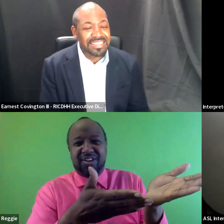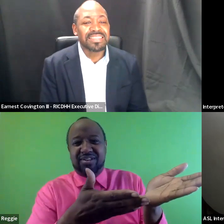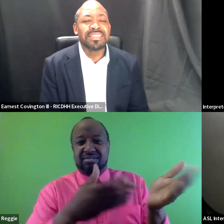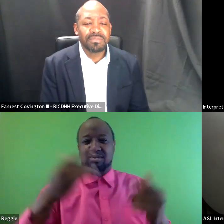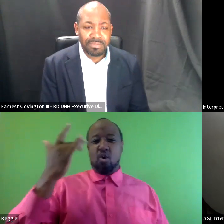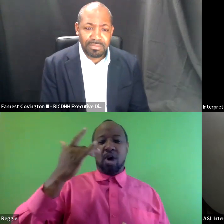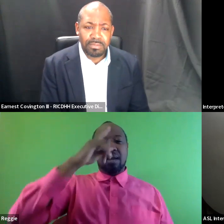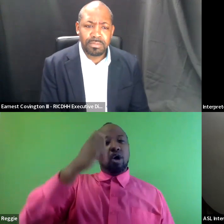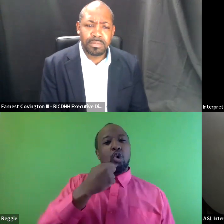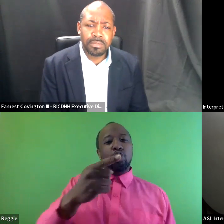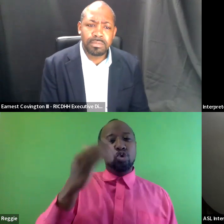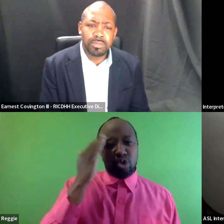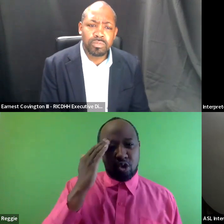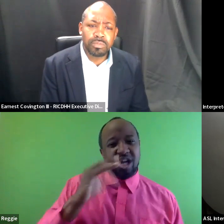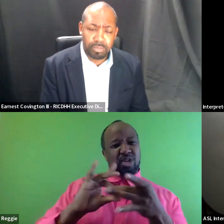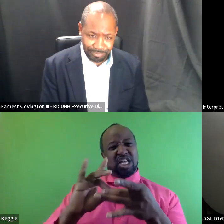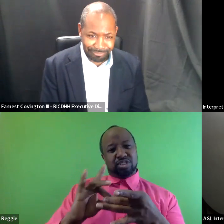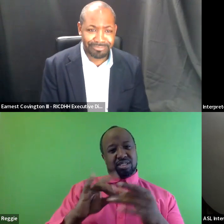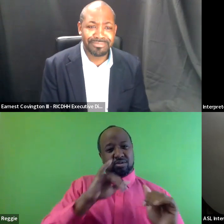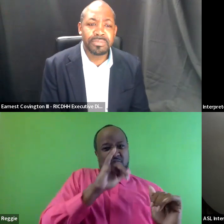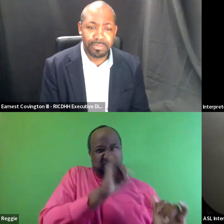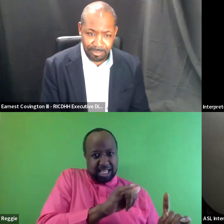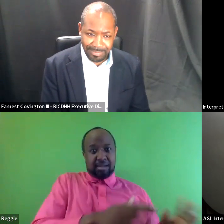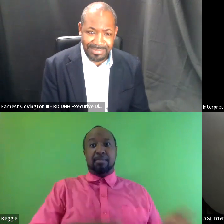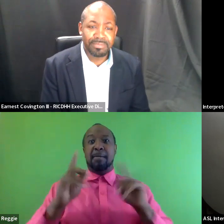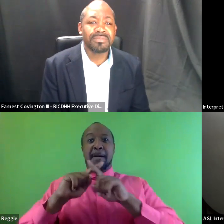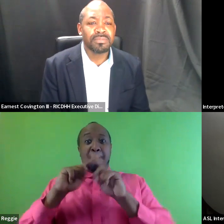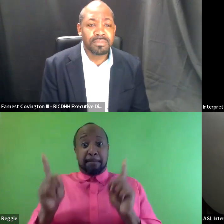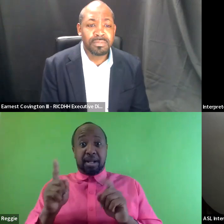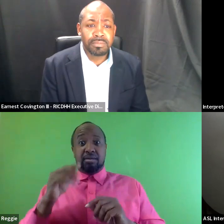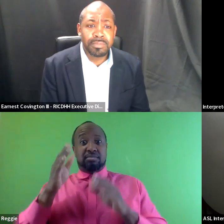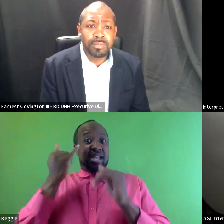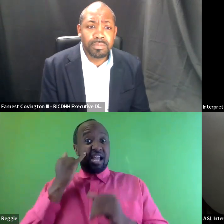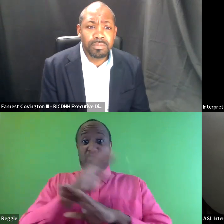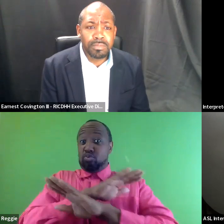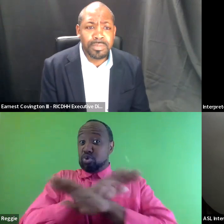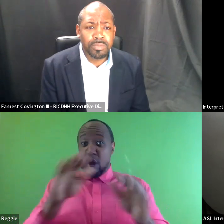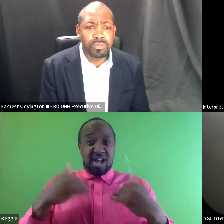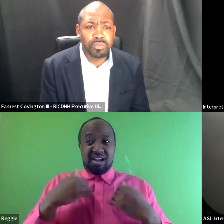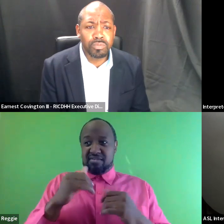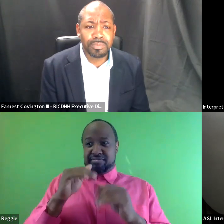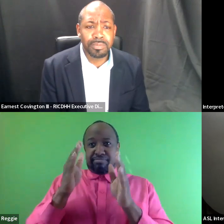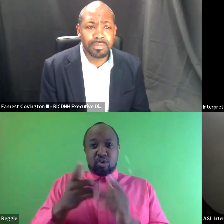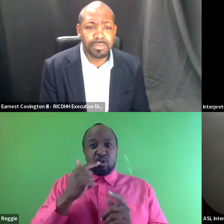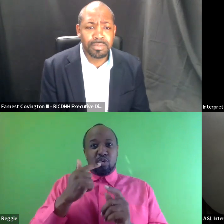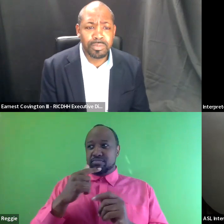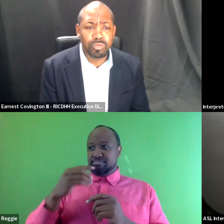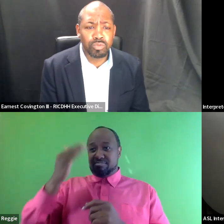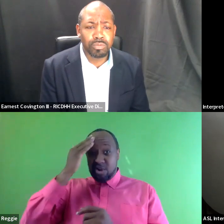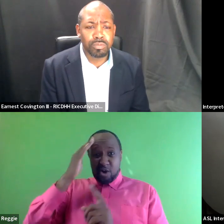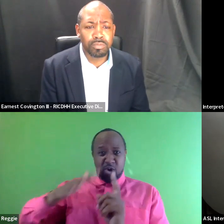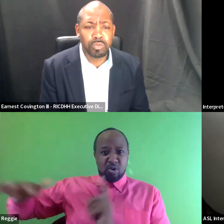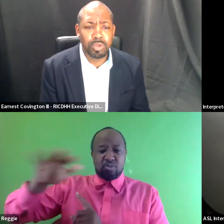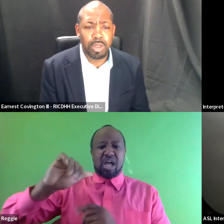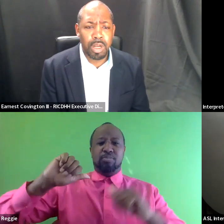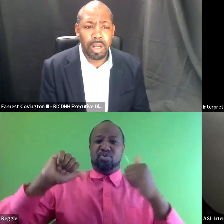You know, whether it was coaching or volunteers or whatever, I knew where to go and I had relationships to pull into that endeavor. But if